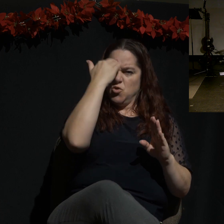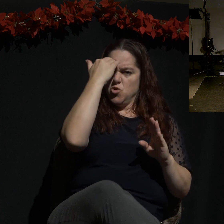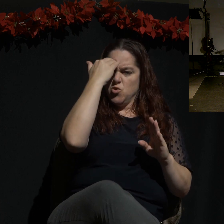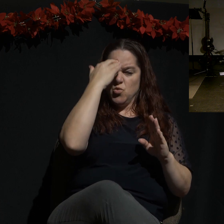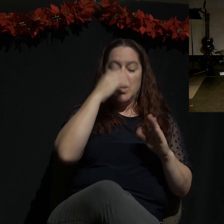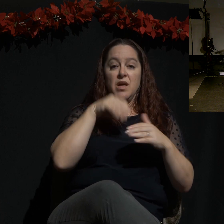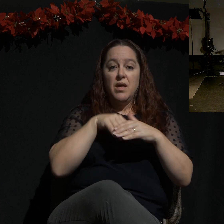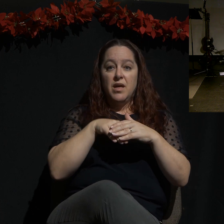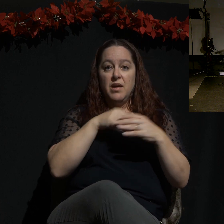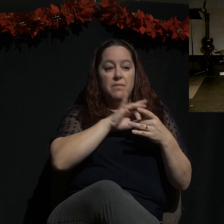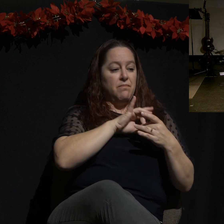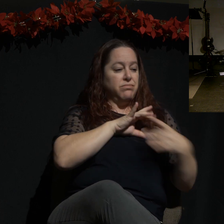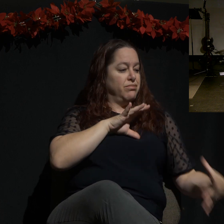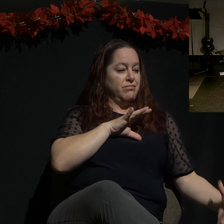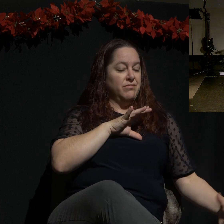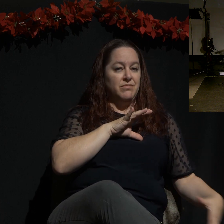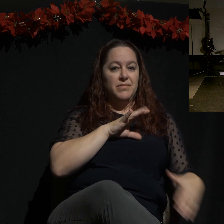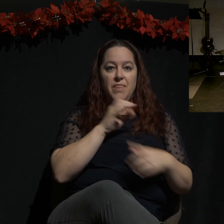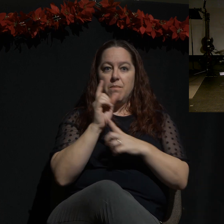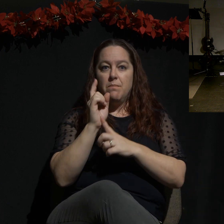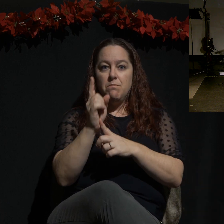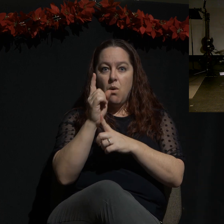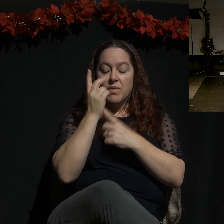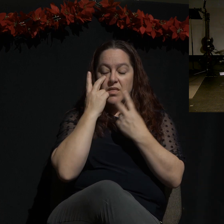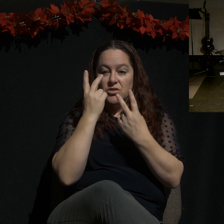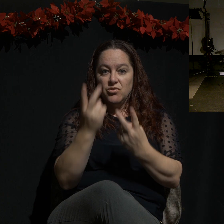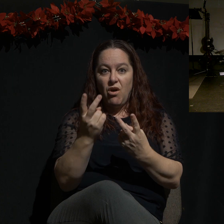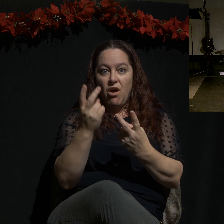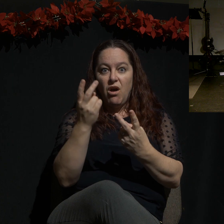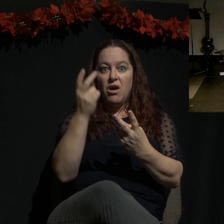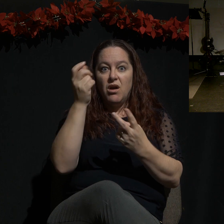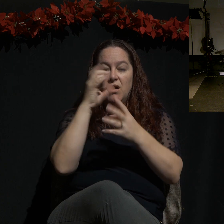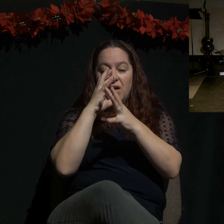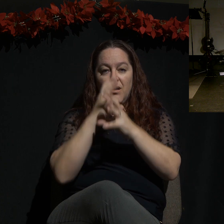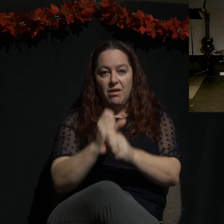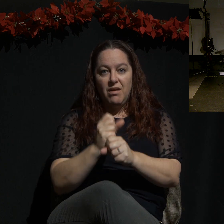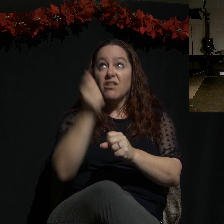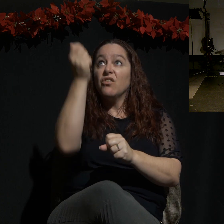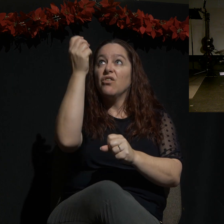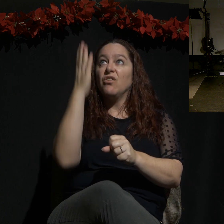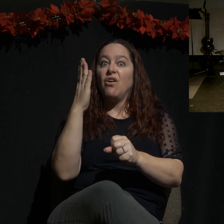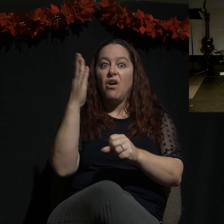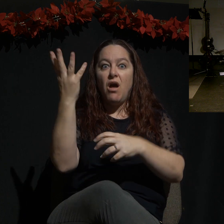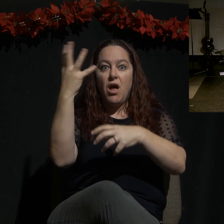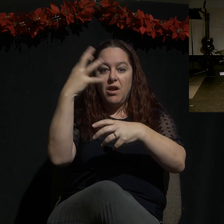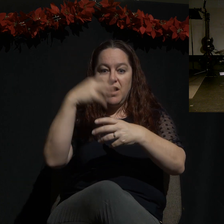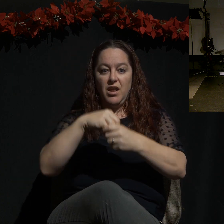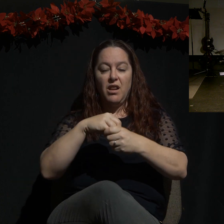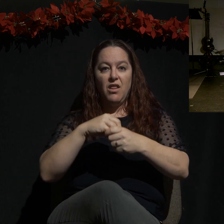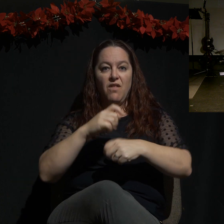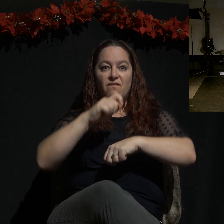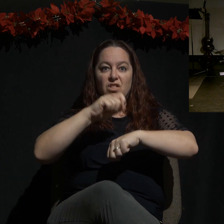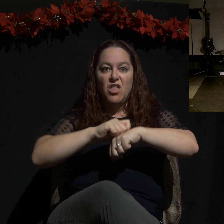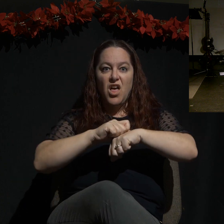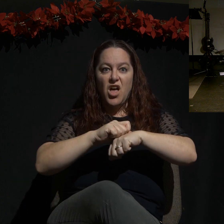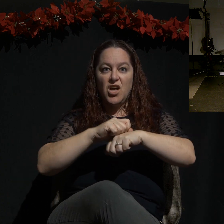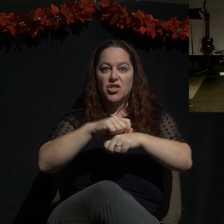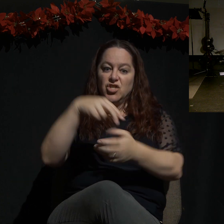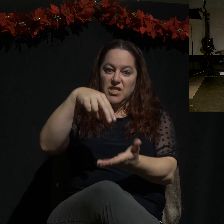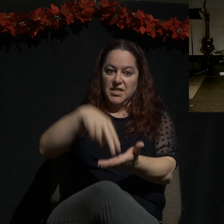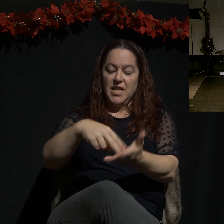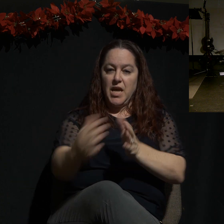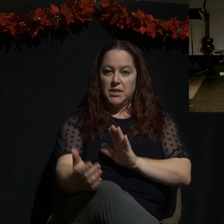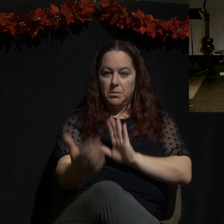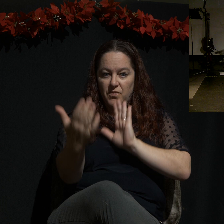in that moment as they saw God incarnate before them, God standing before